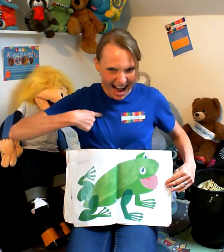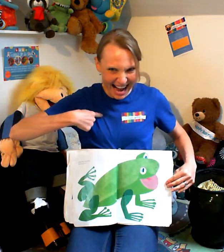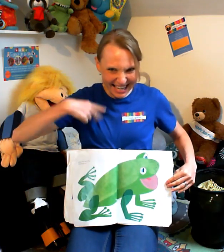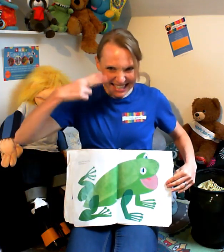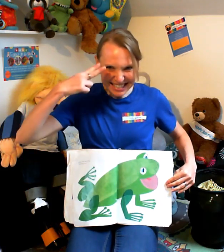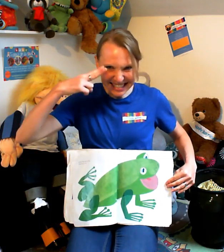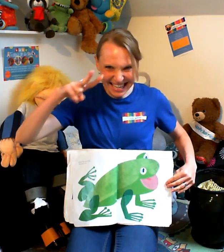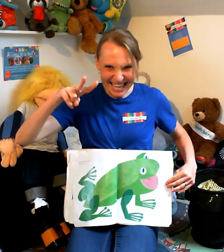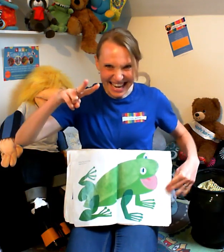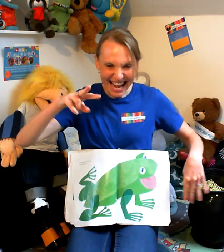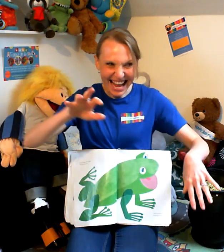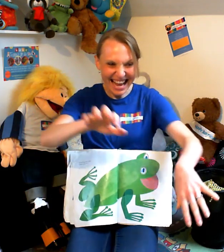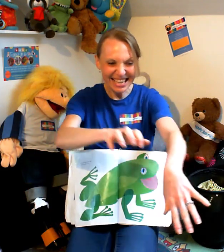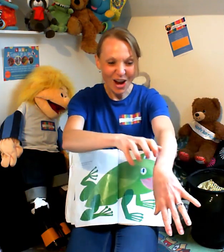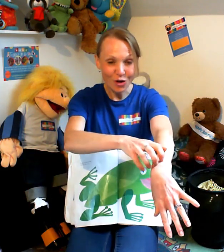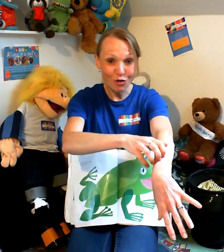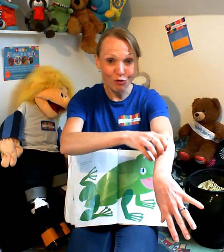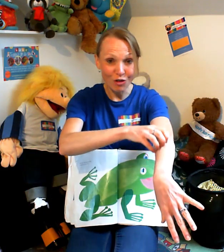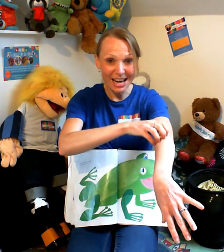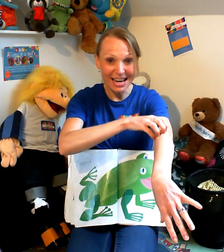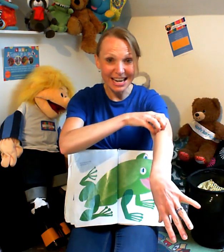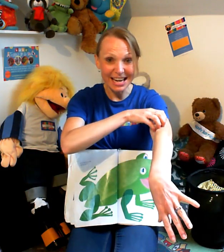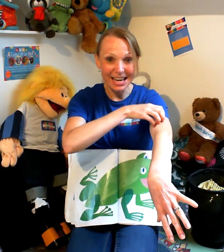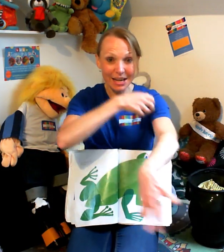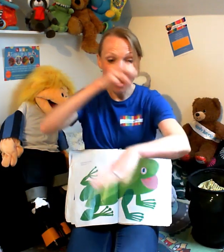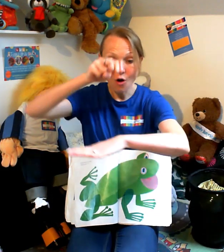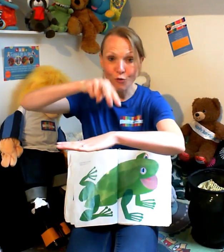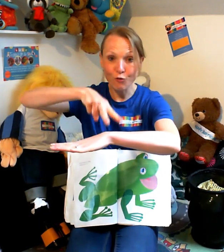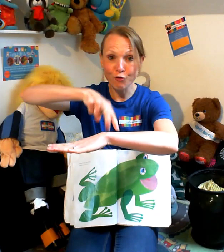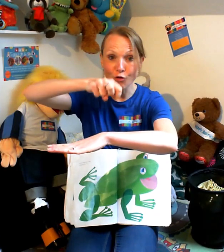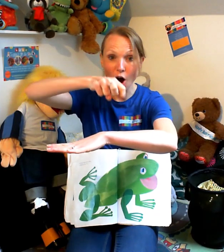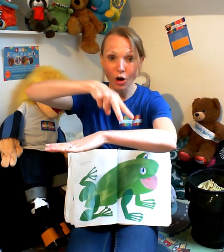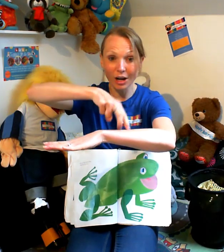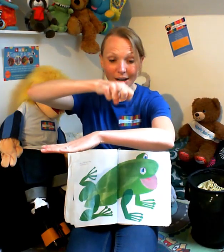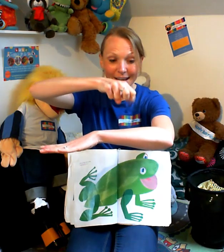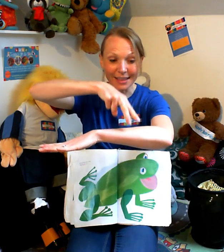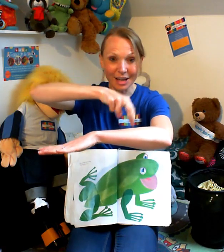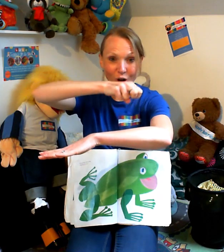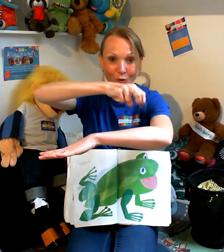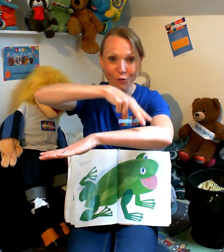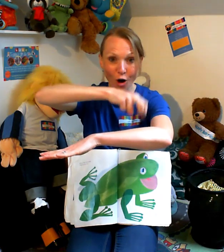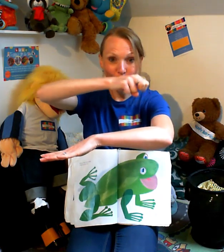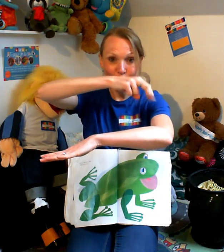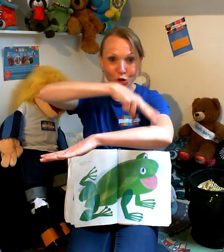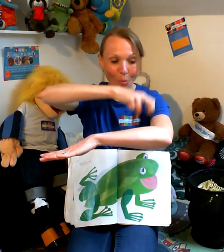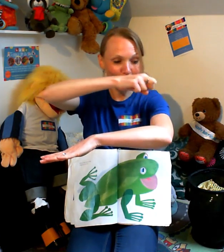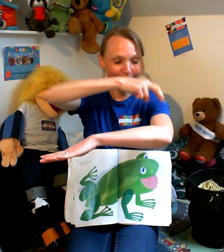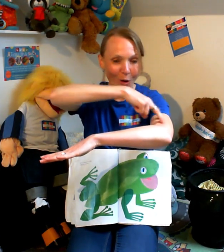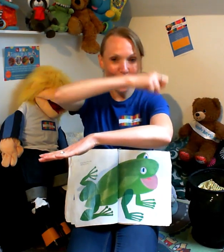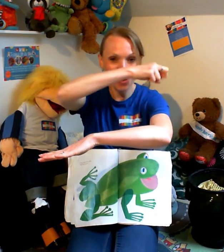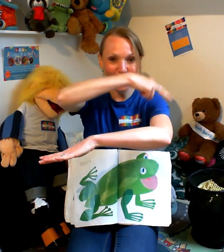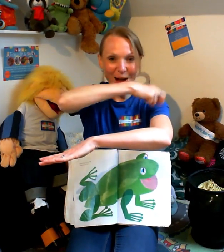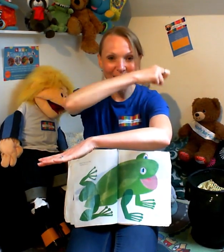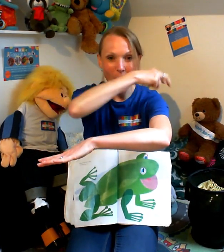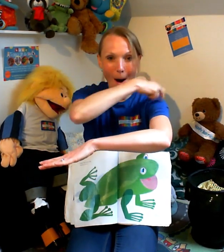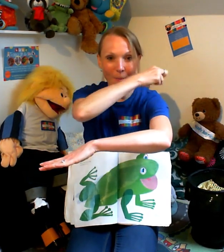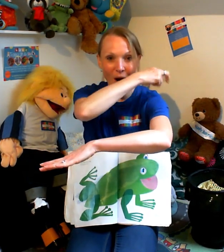I see a green frog. There's our frog jumping all the way up our